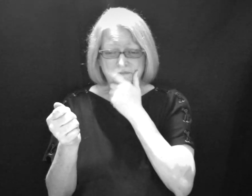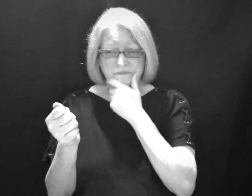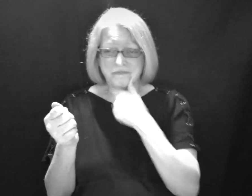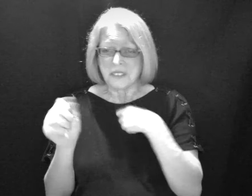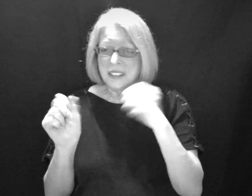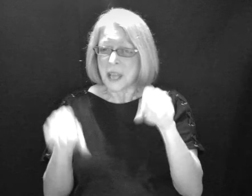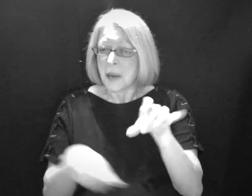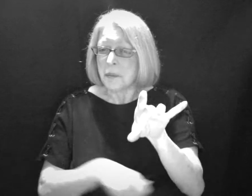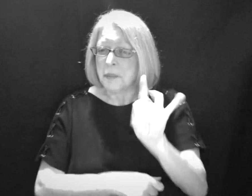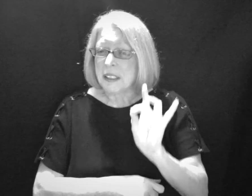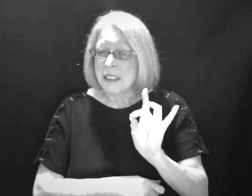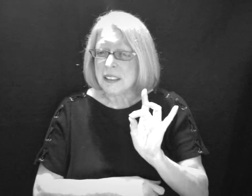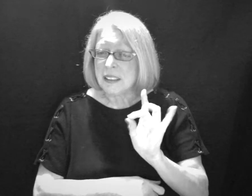And sorry for the